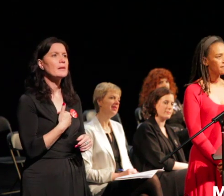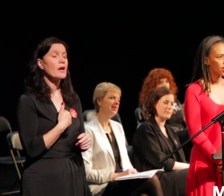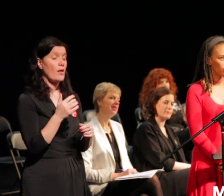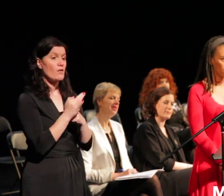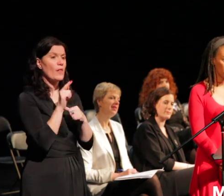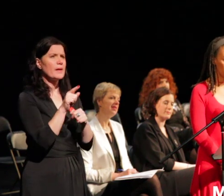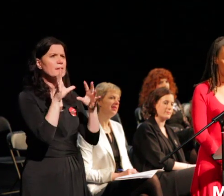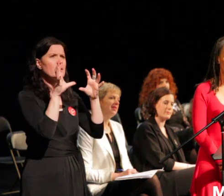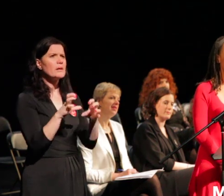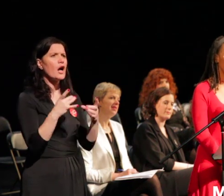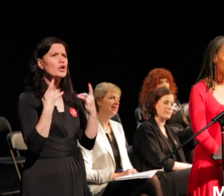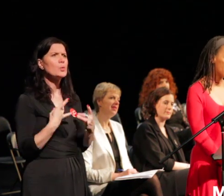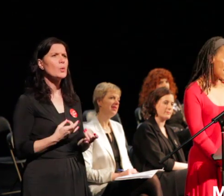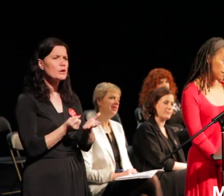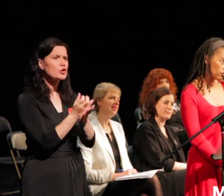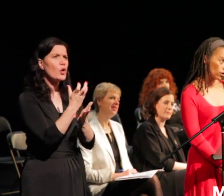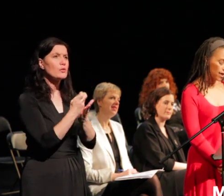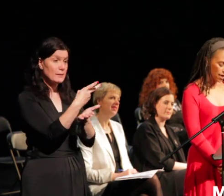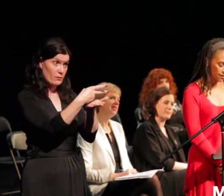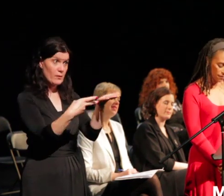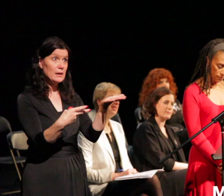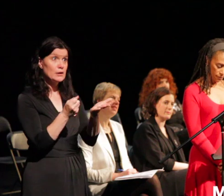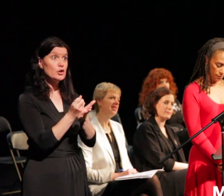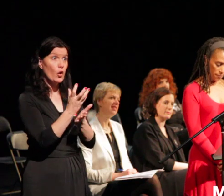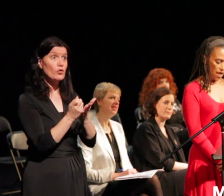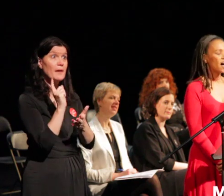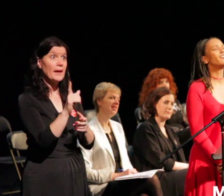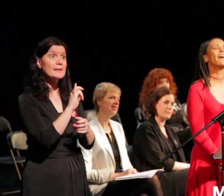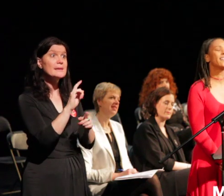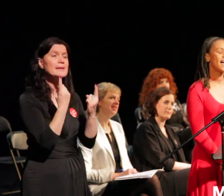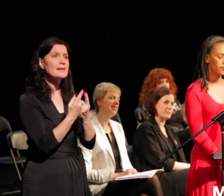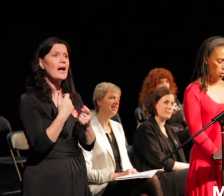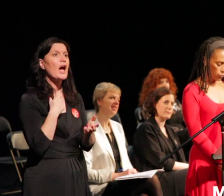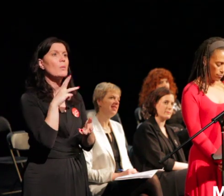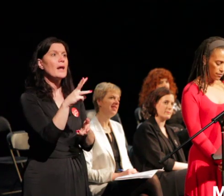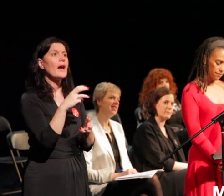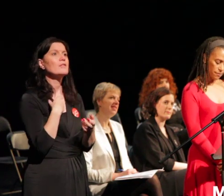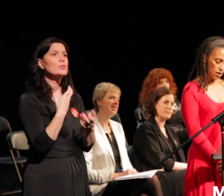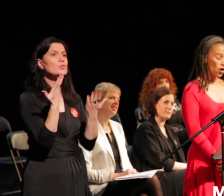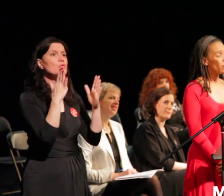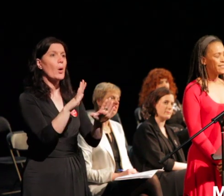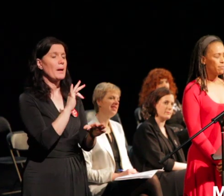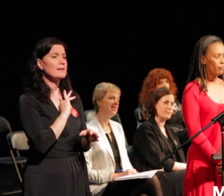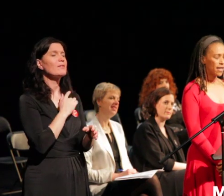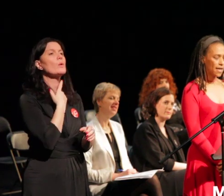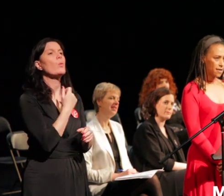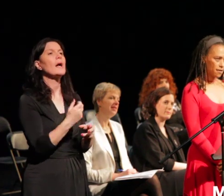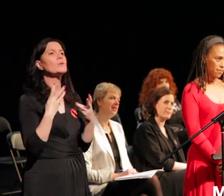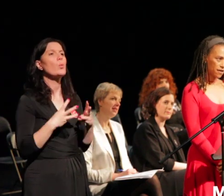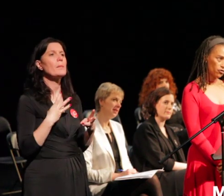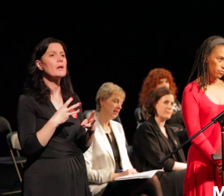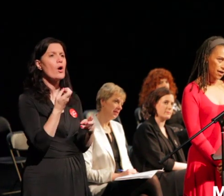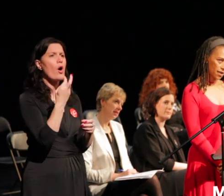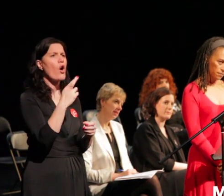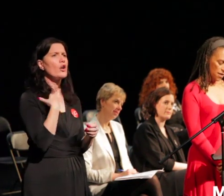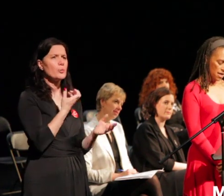For this dark human story to receive as a valid story that it is, I shall have to cast a white woman, otherwise to be relegated to the